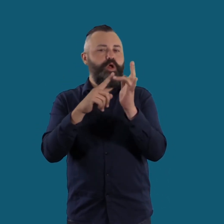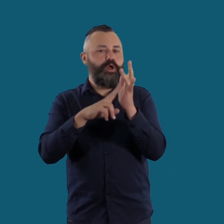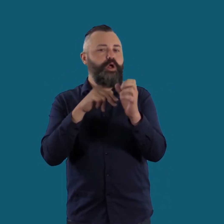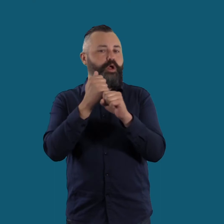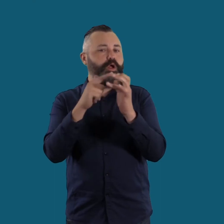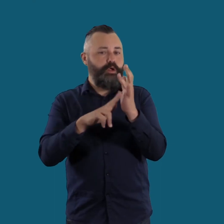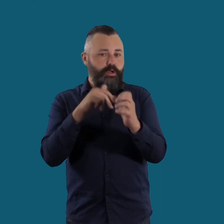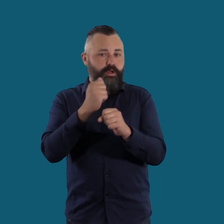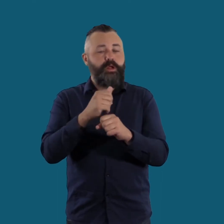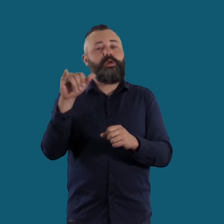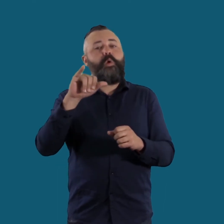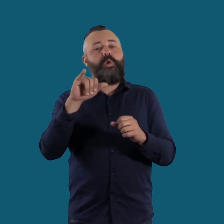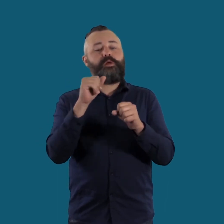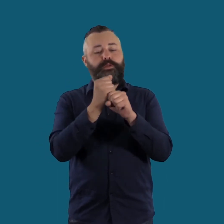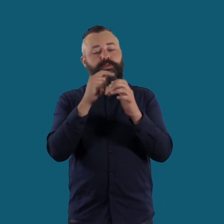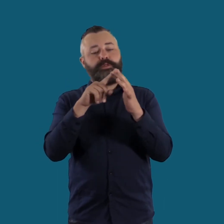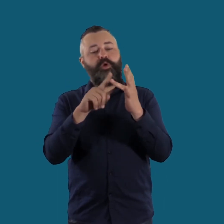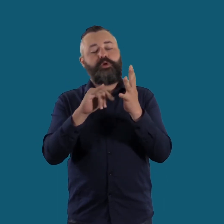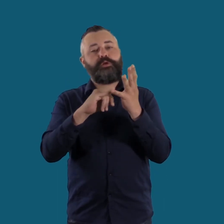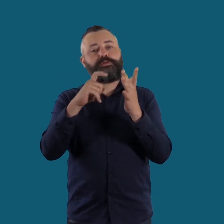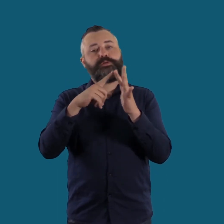and Geoscience Australia maintains a landslide database.